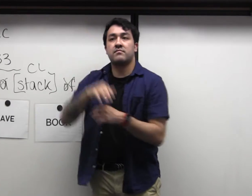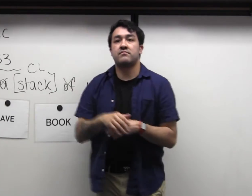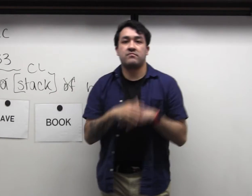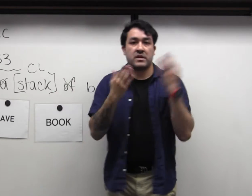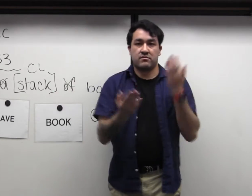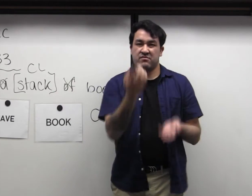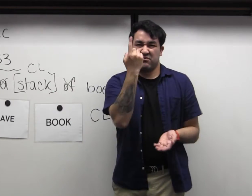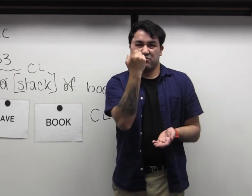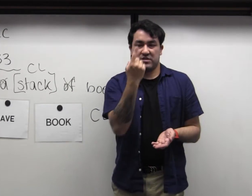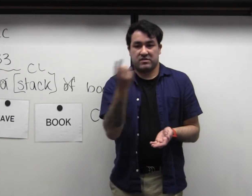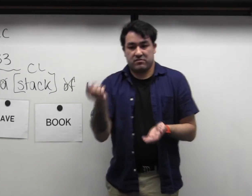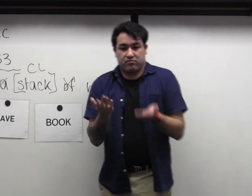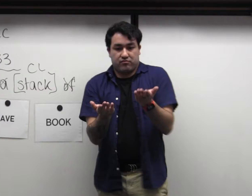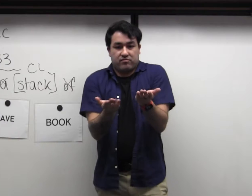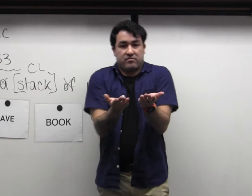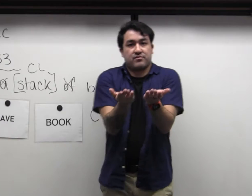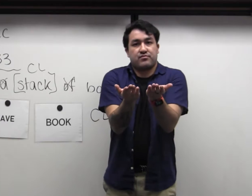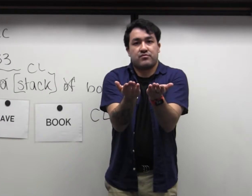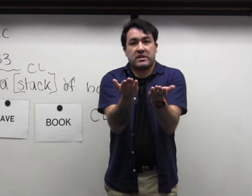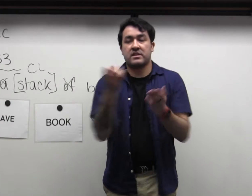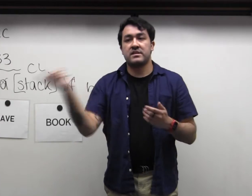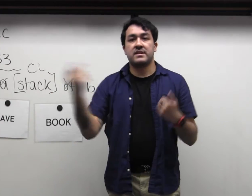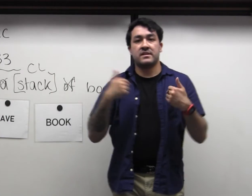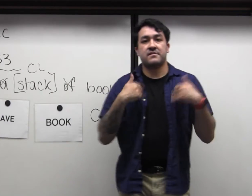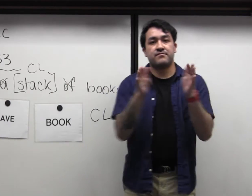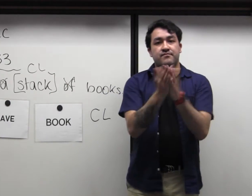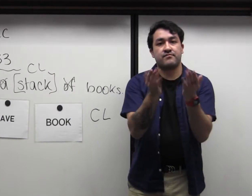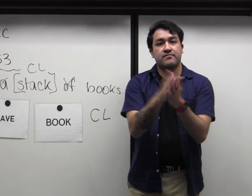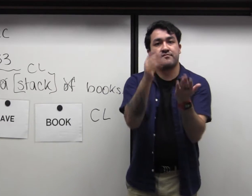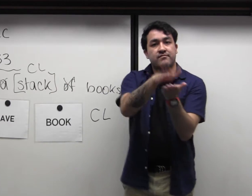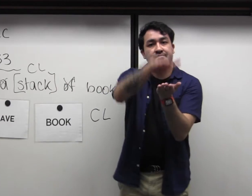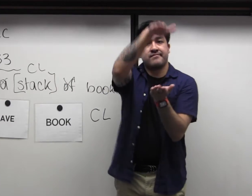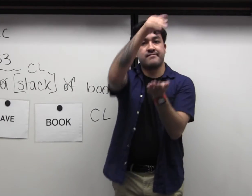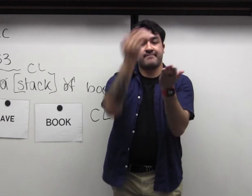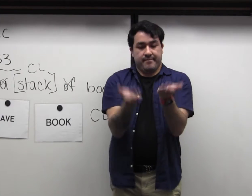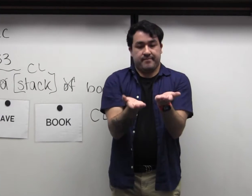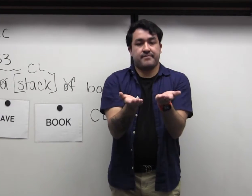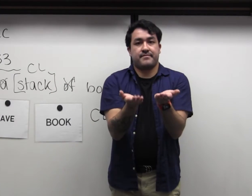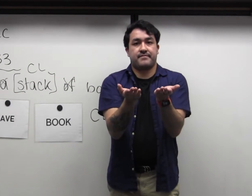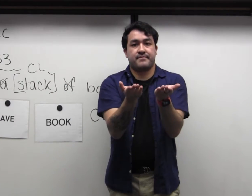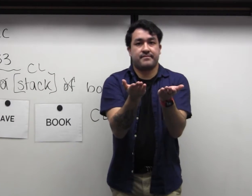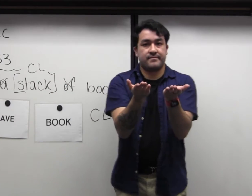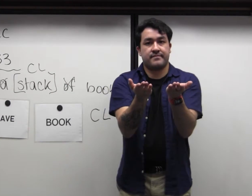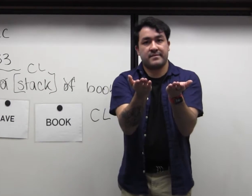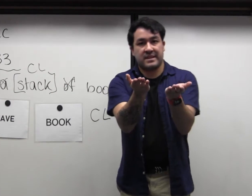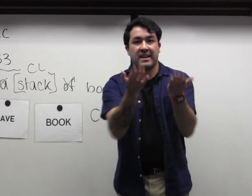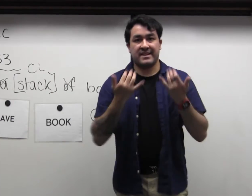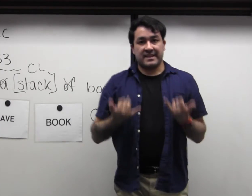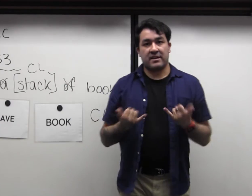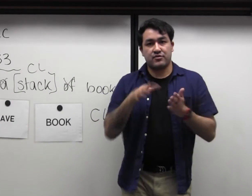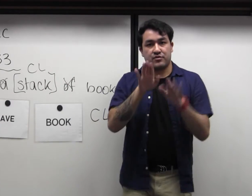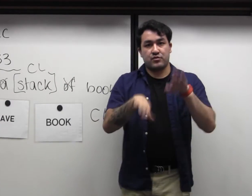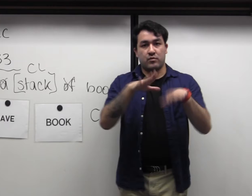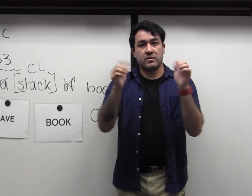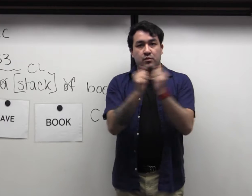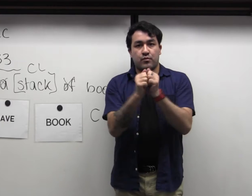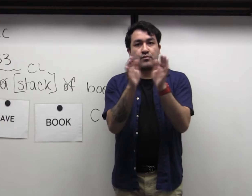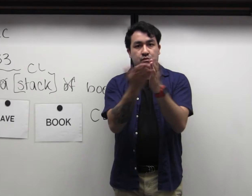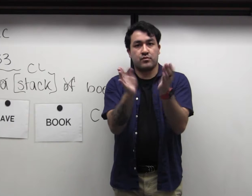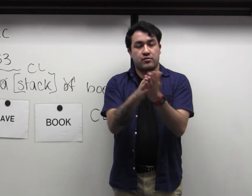of book and it's like on the desk. Or maybe she has one stack of book that she's carrying. So we can show the stack of books and then use another